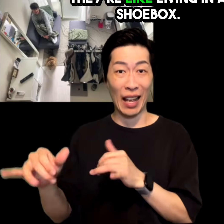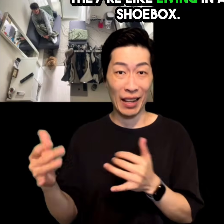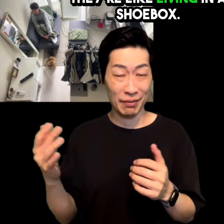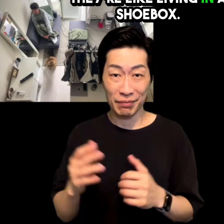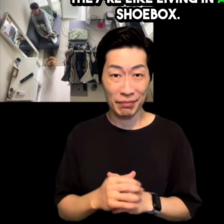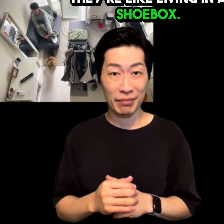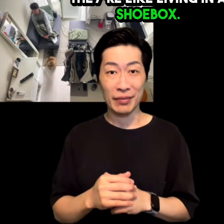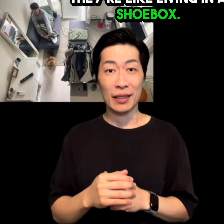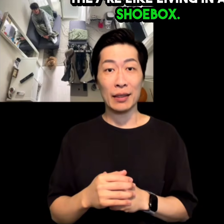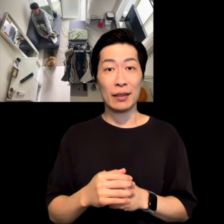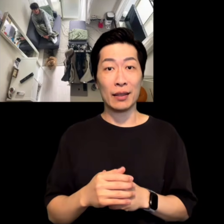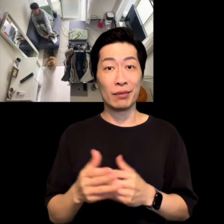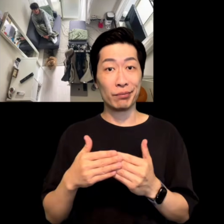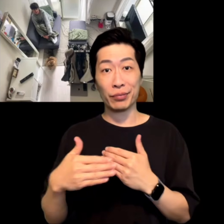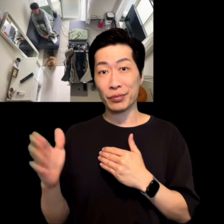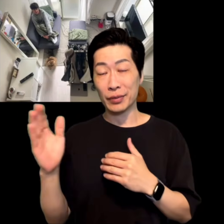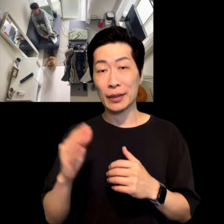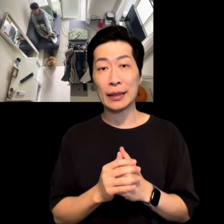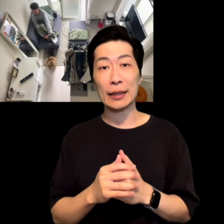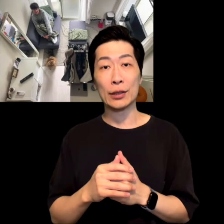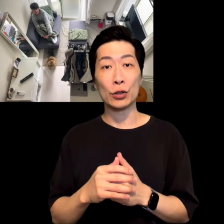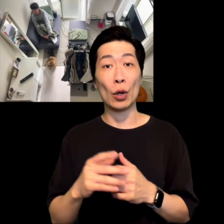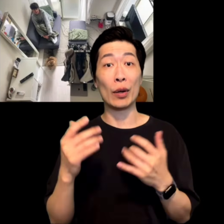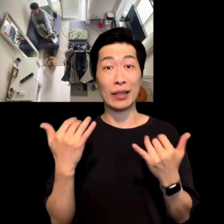they're like living in a shoebox.